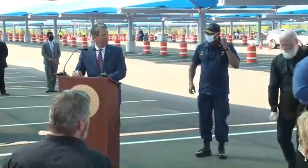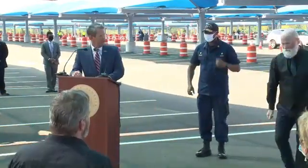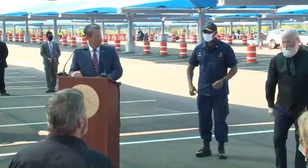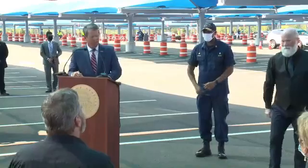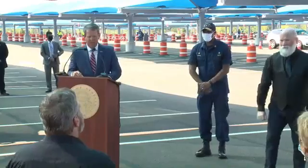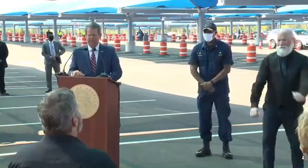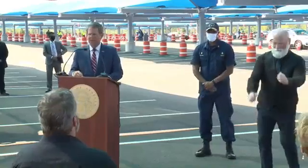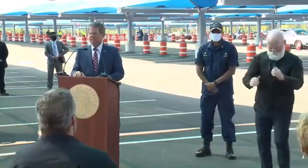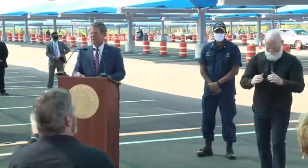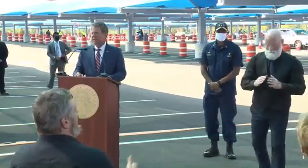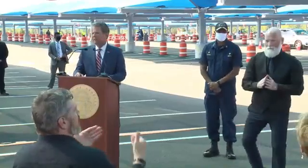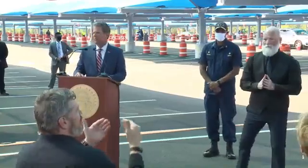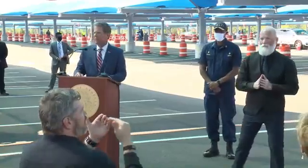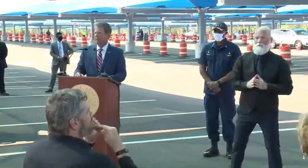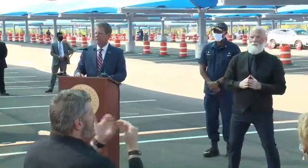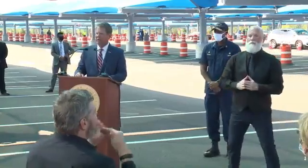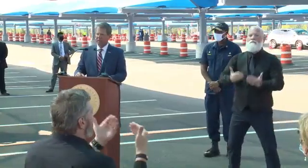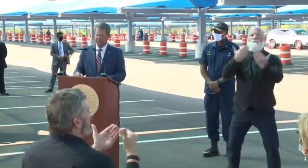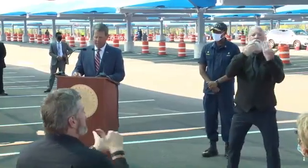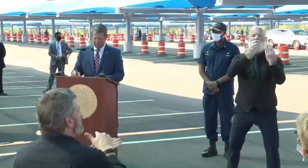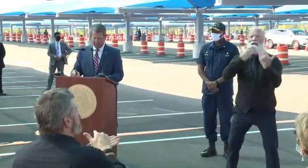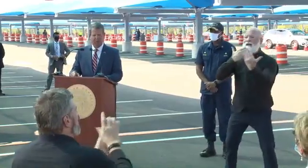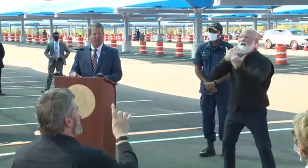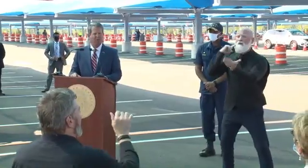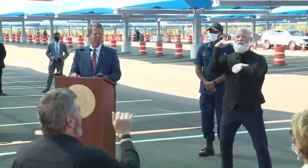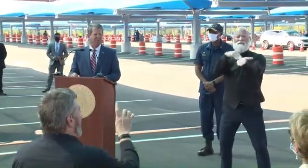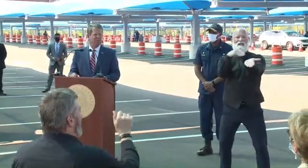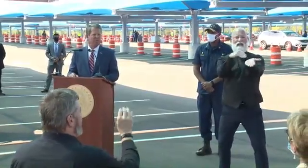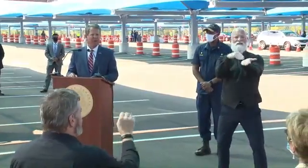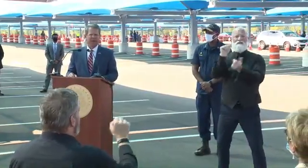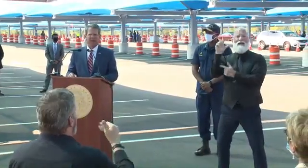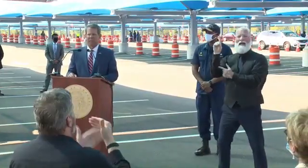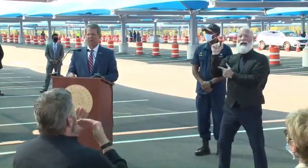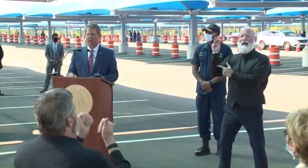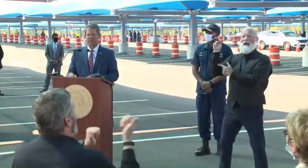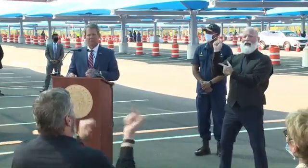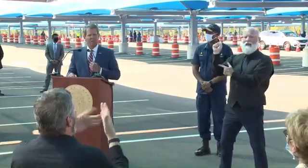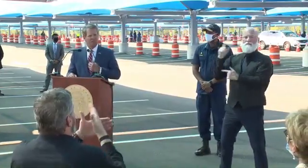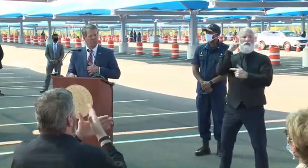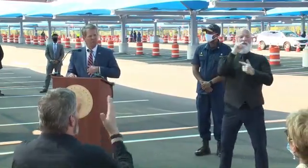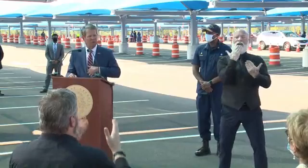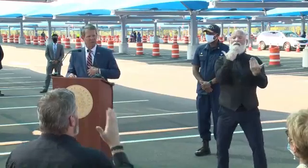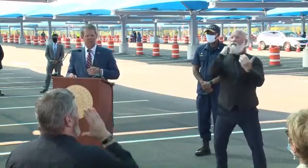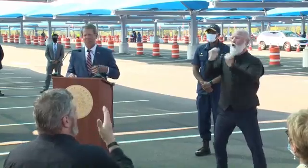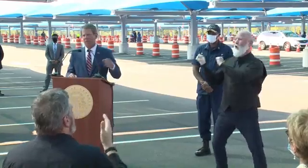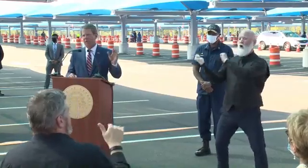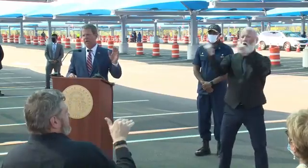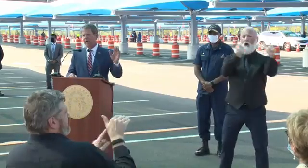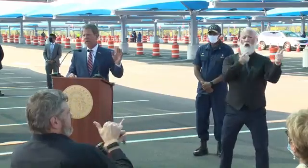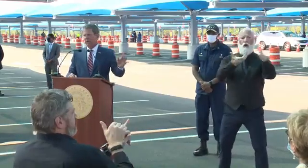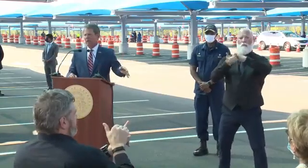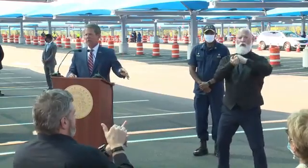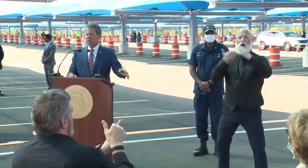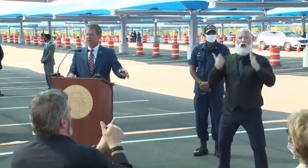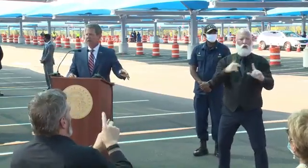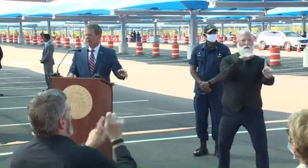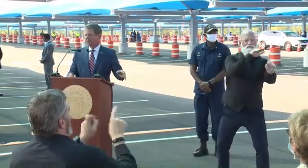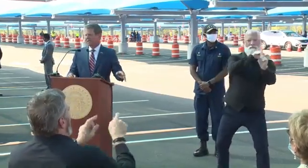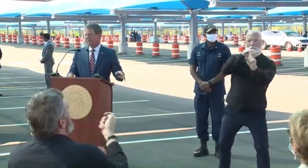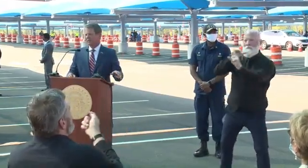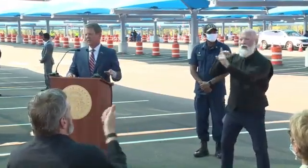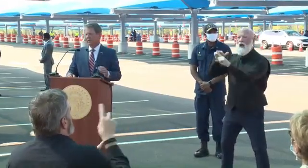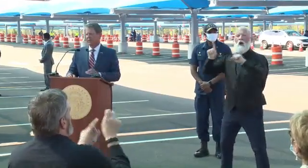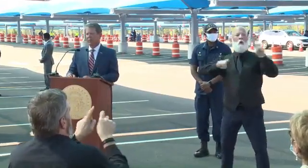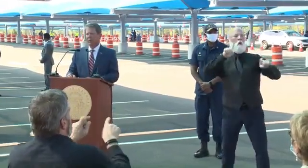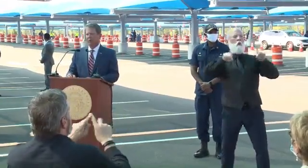All right, well, thank you, Dr. Adams, again for being here, and for all our partners. Just to remind the media, we'll take a few questions, but we got John